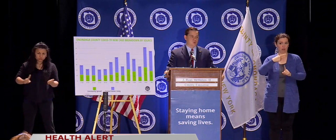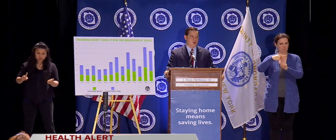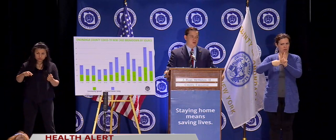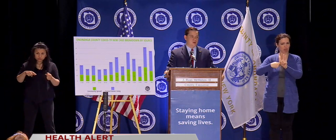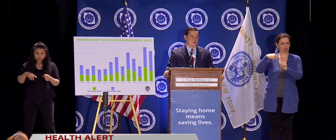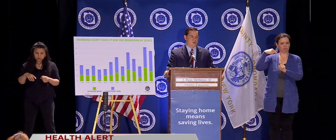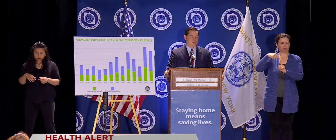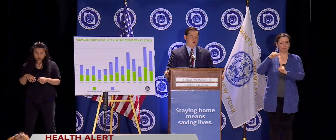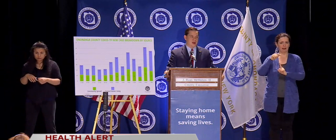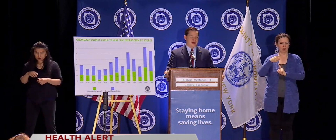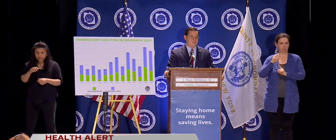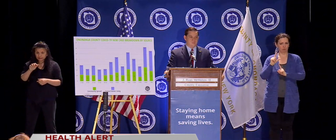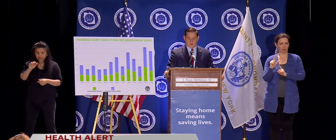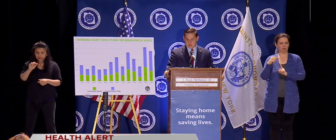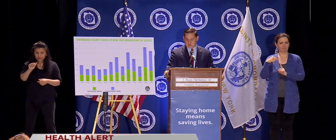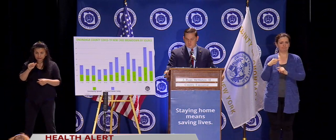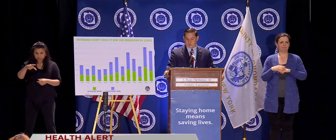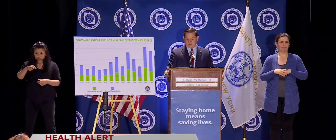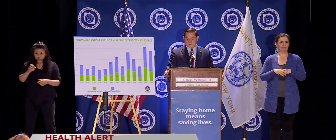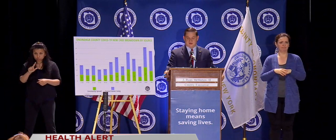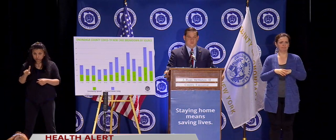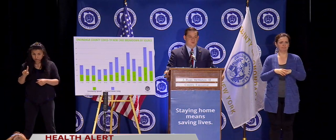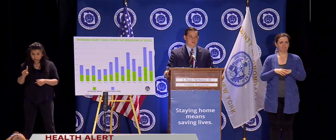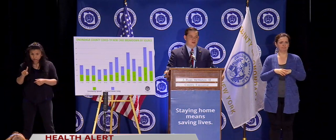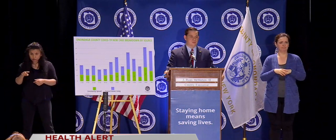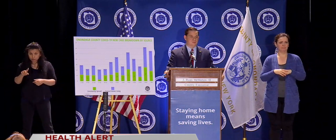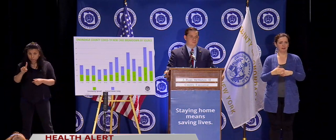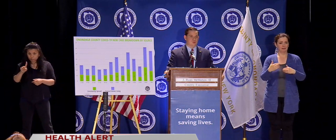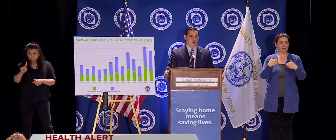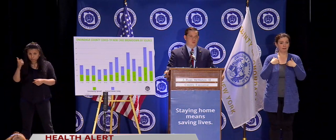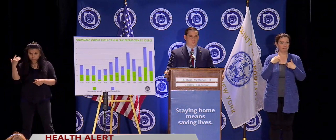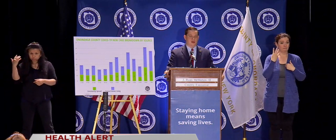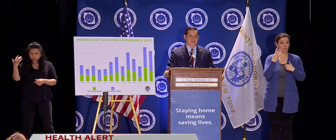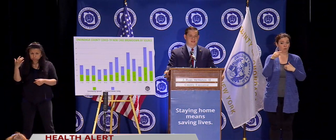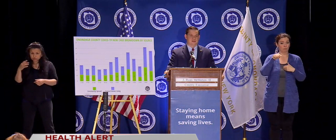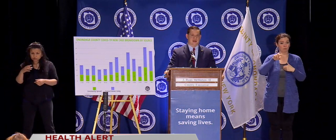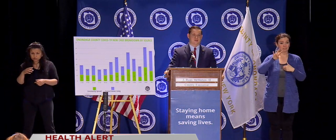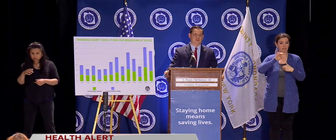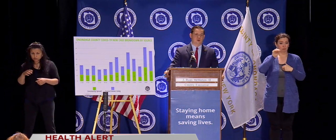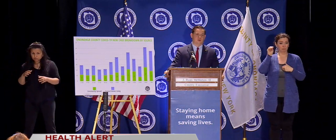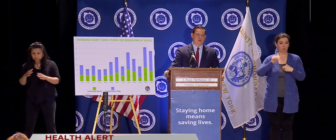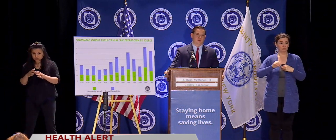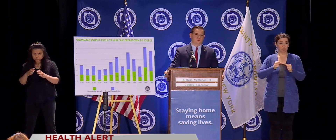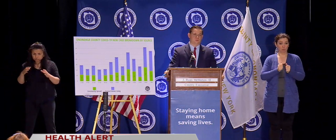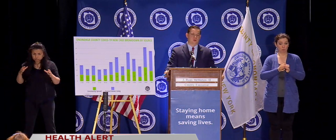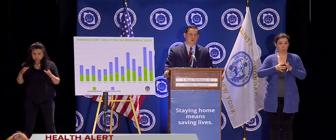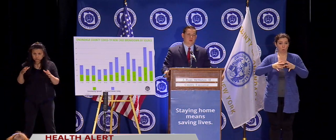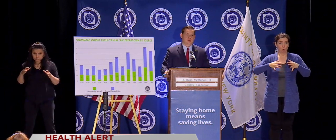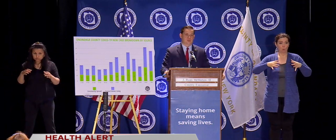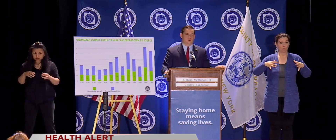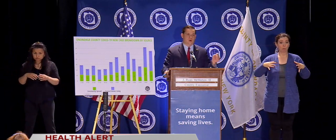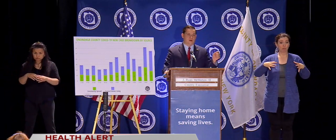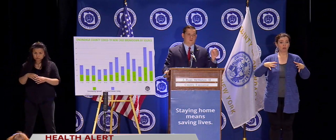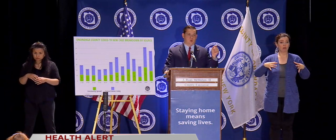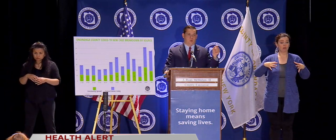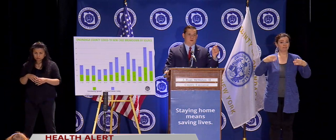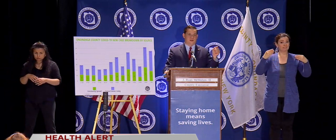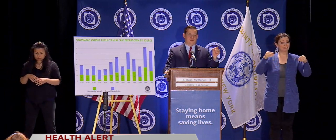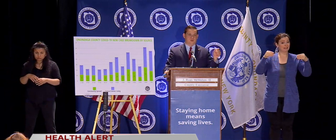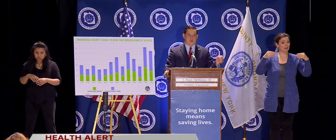after Q1, we were at 4.7% growth on sales tax year over year.